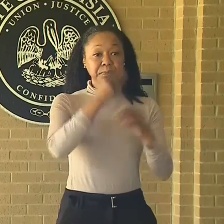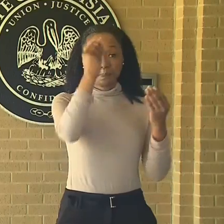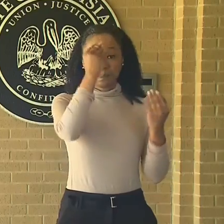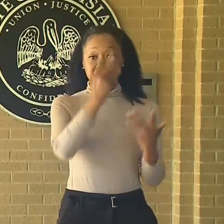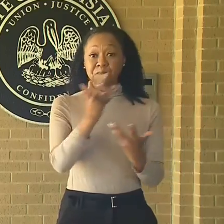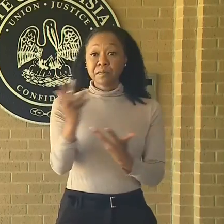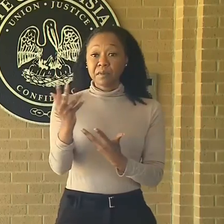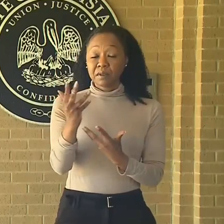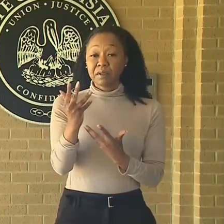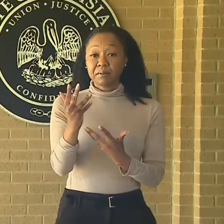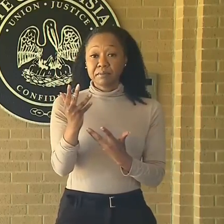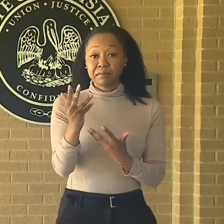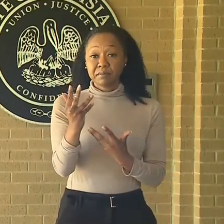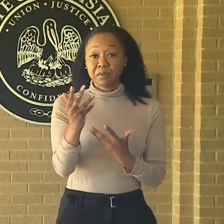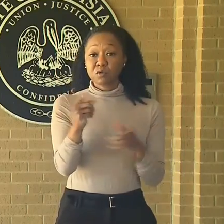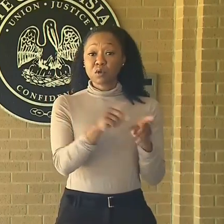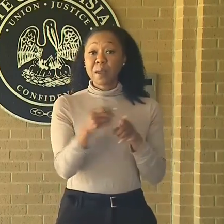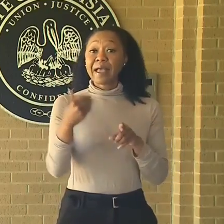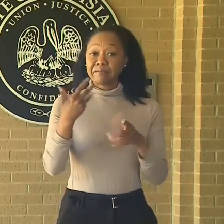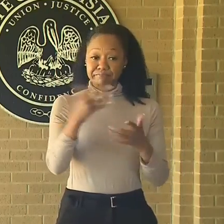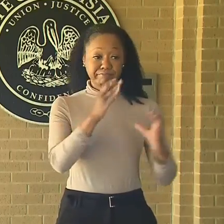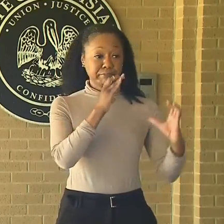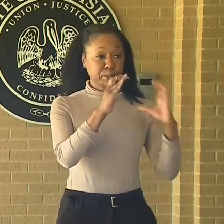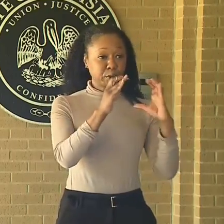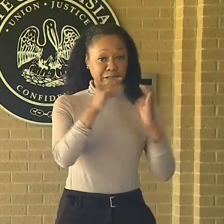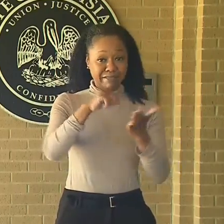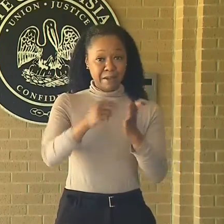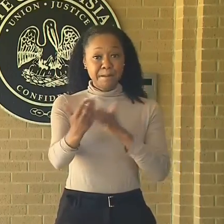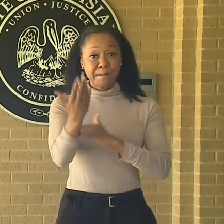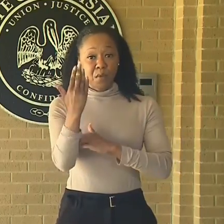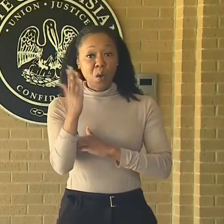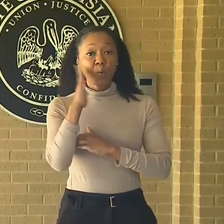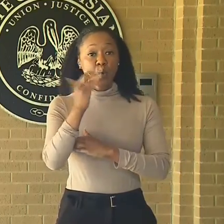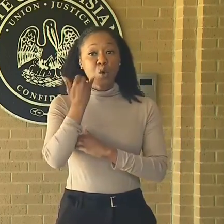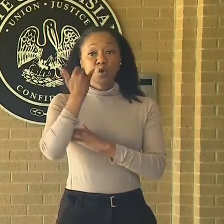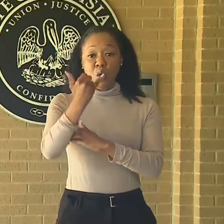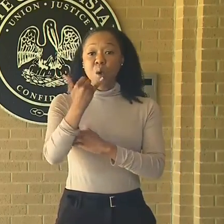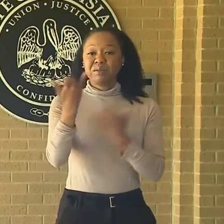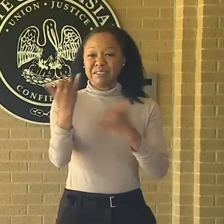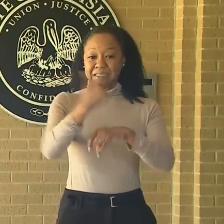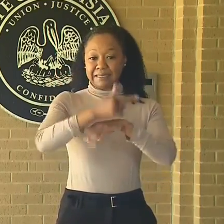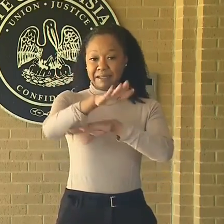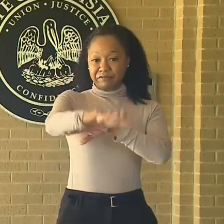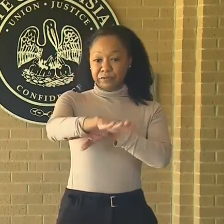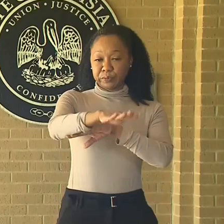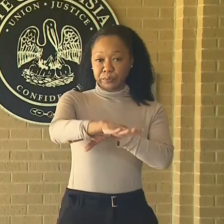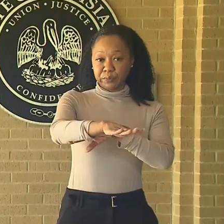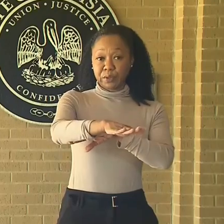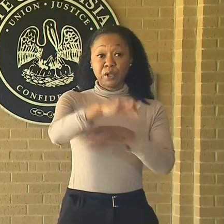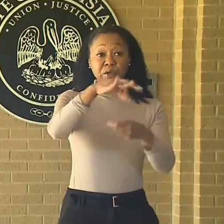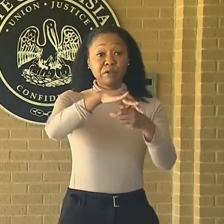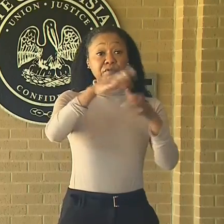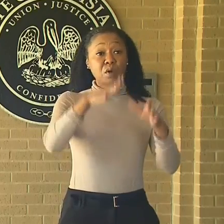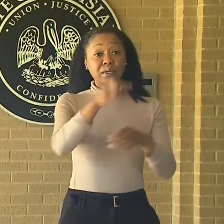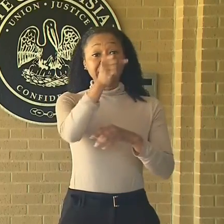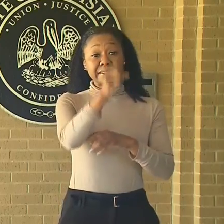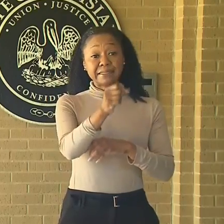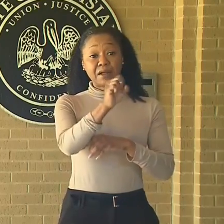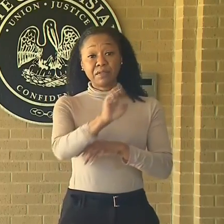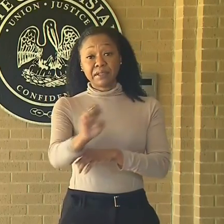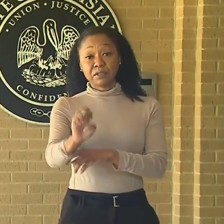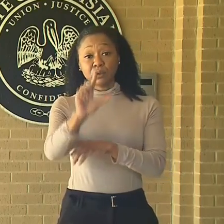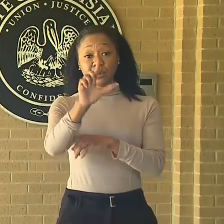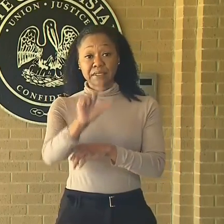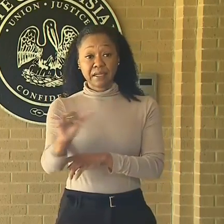be there's already been communications this morning, there will be another call this afternoon. So the voters in Southeast